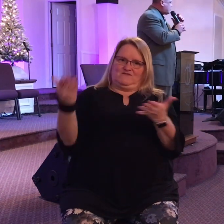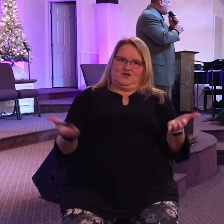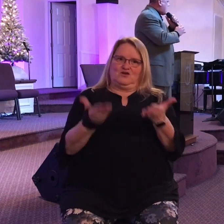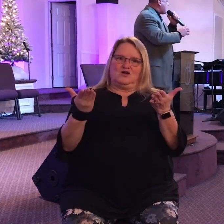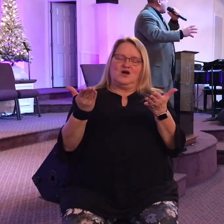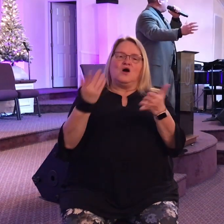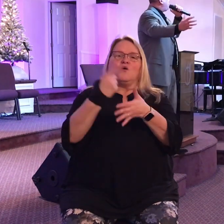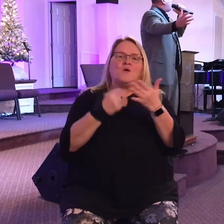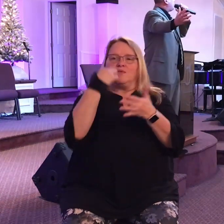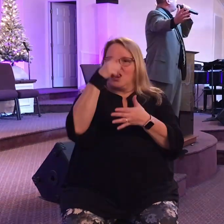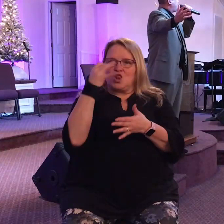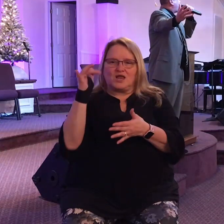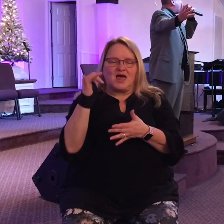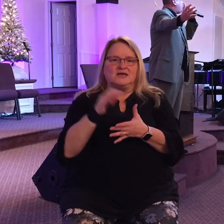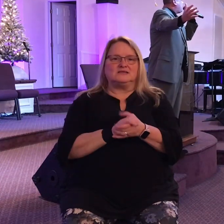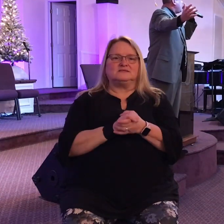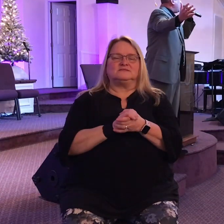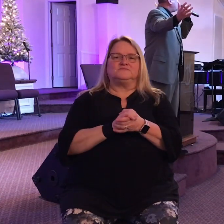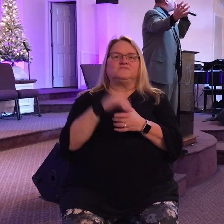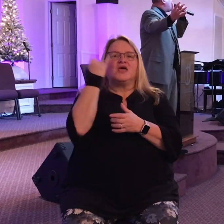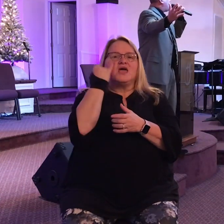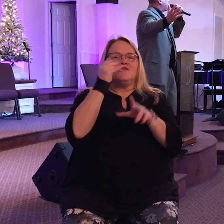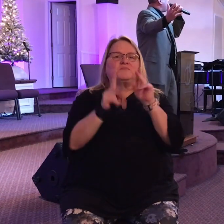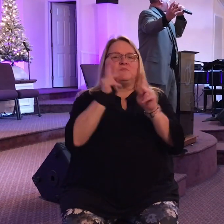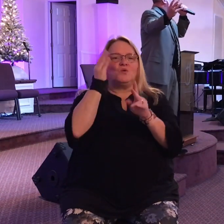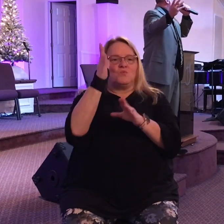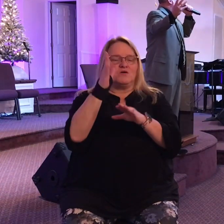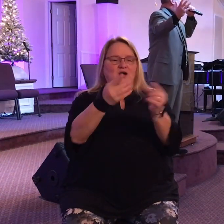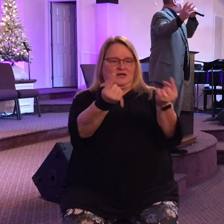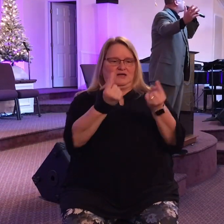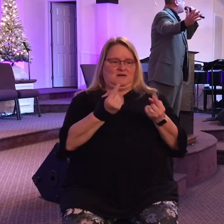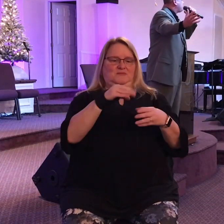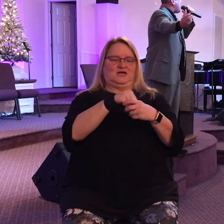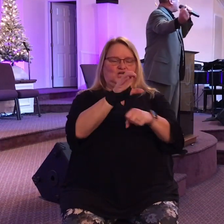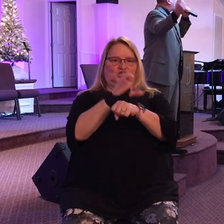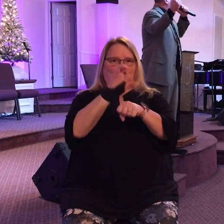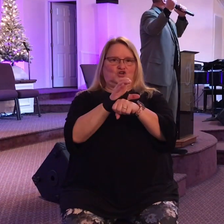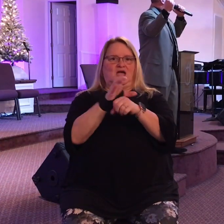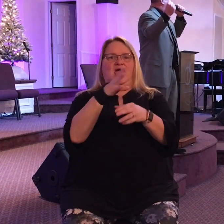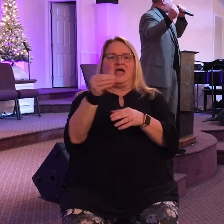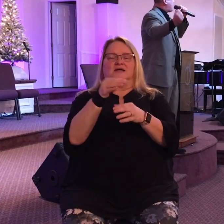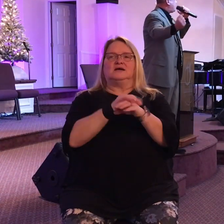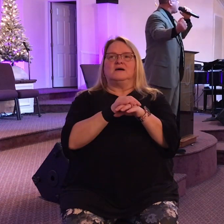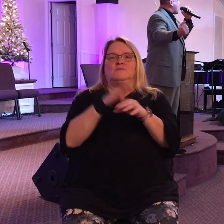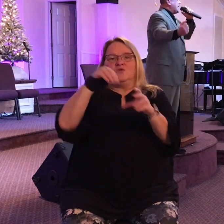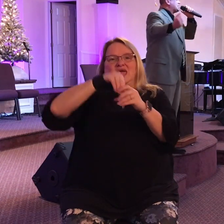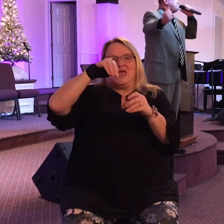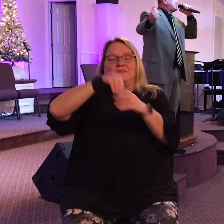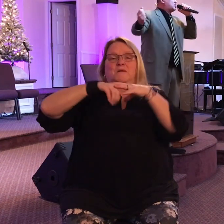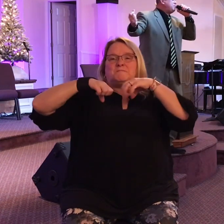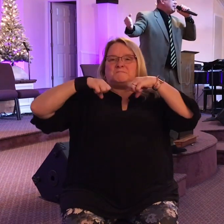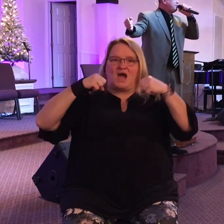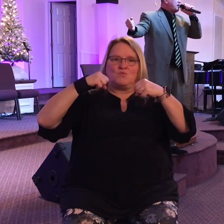the house of God and fall under the power of a God that is so awesome and so inspiring and